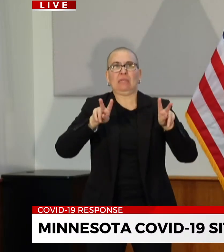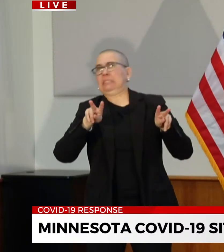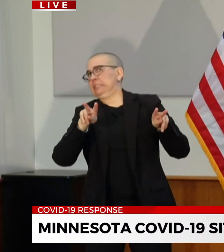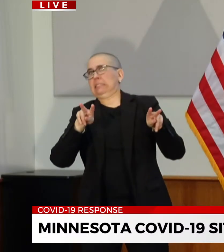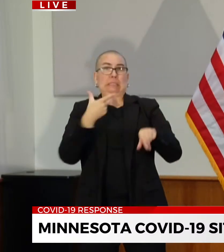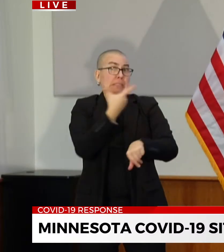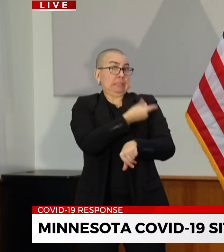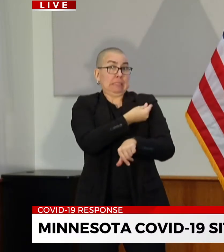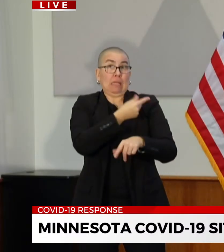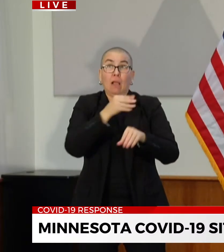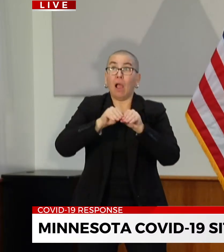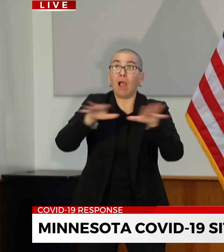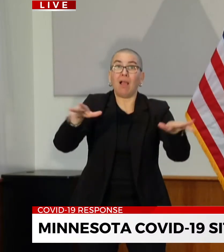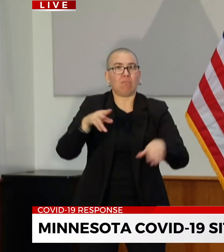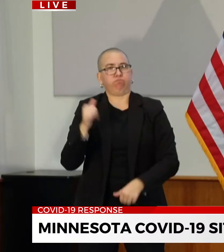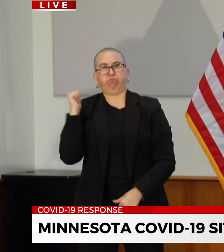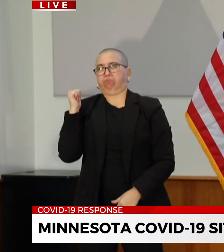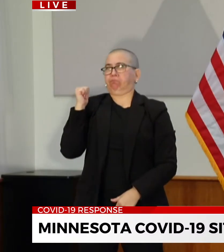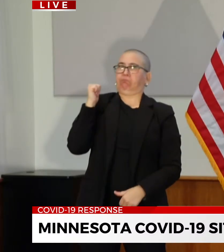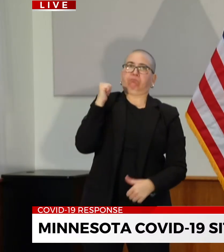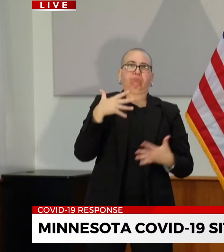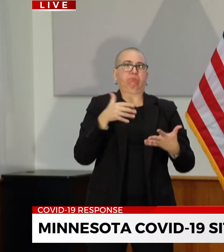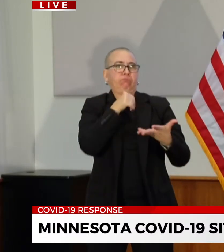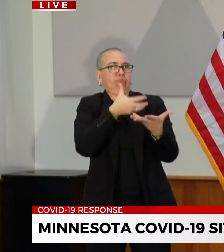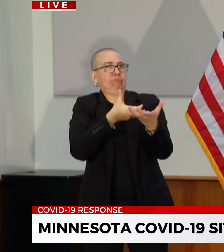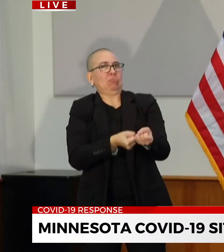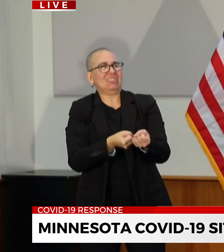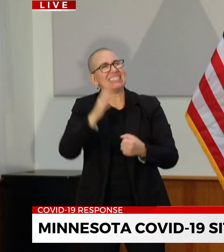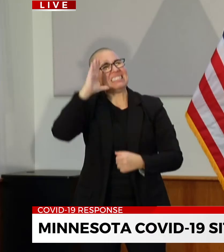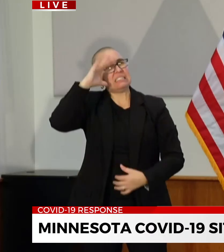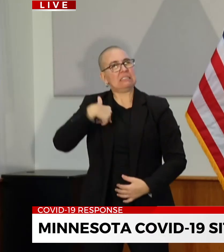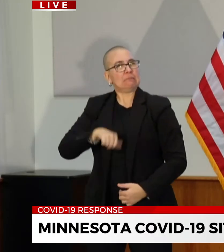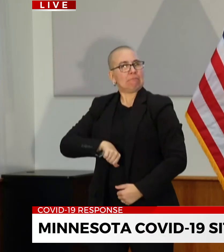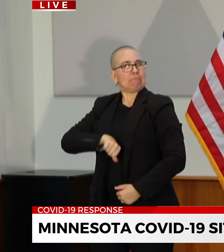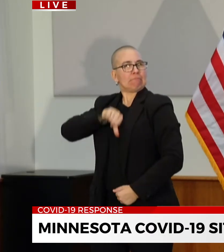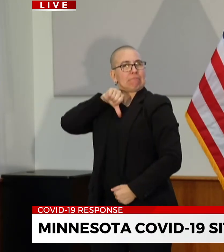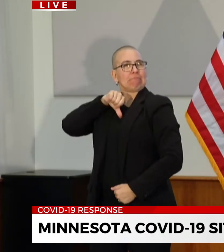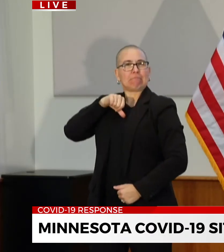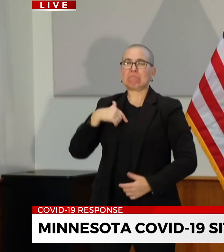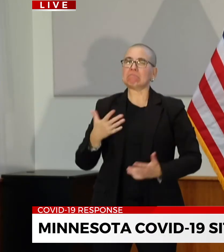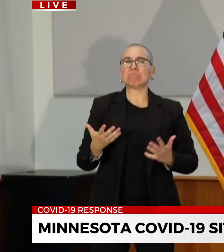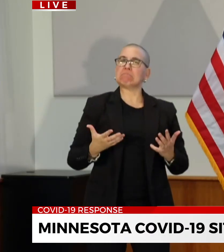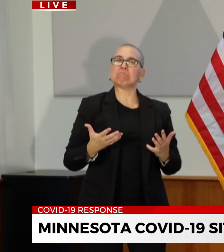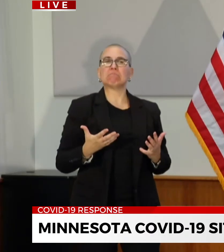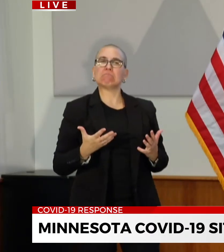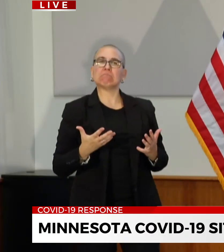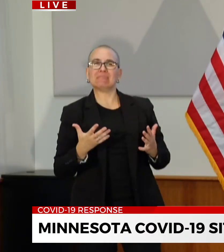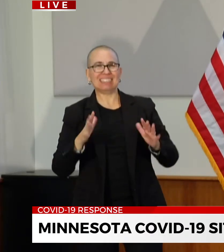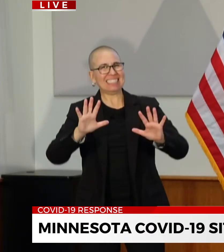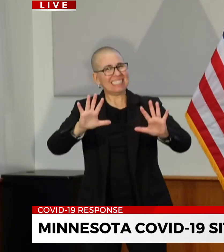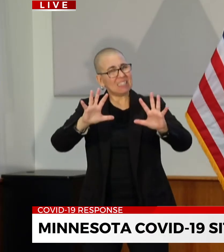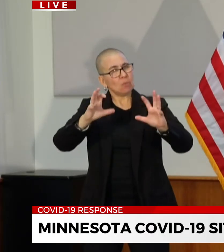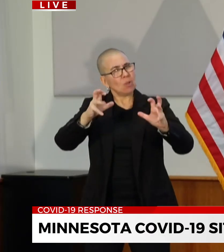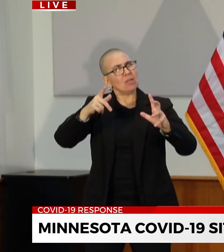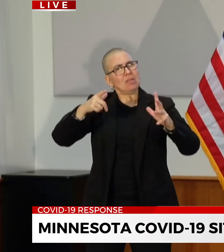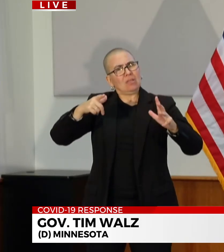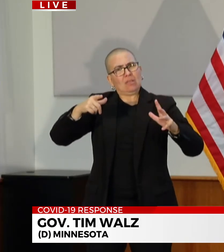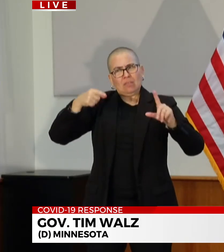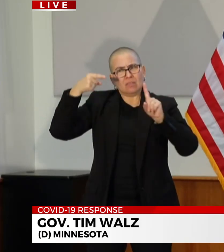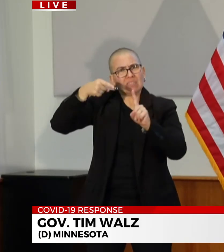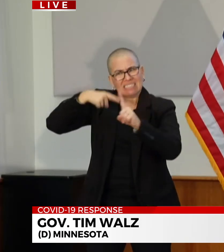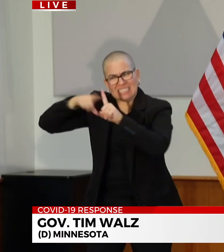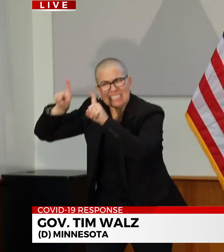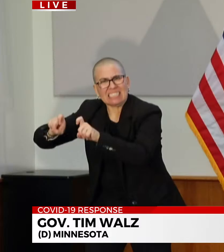here in the United States, we have a long, proud reputation of vetting these things, but it's not